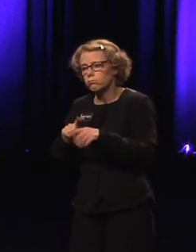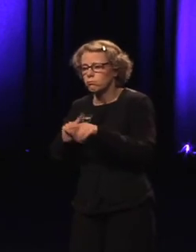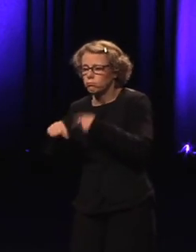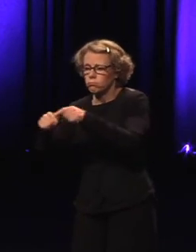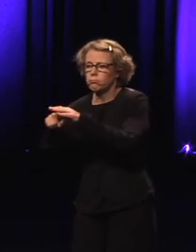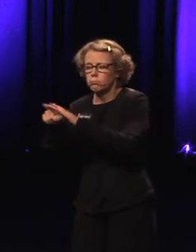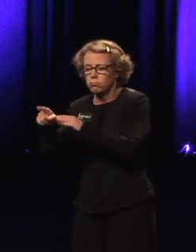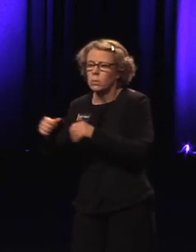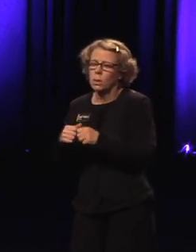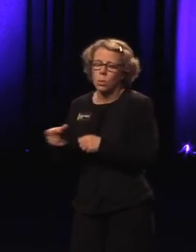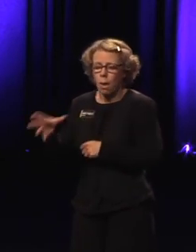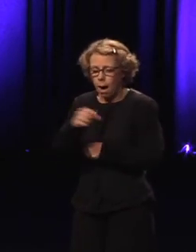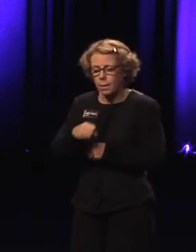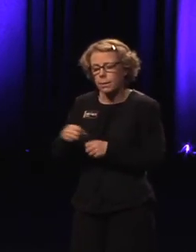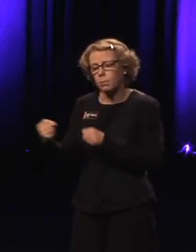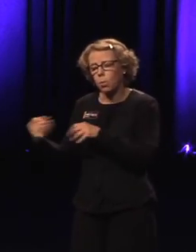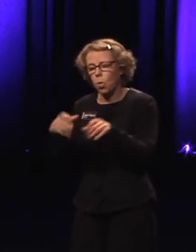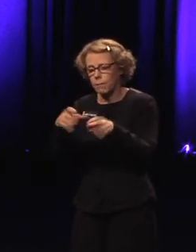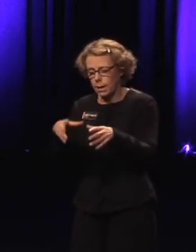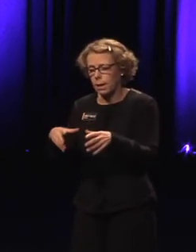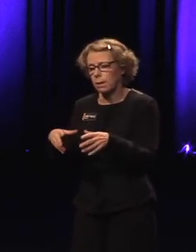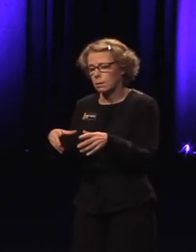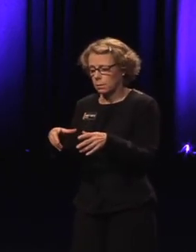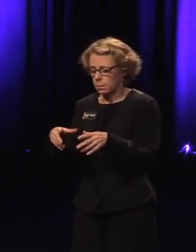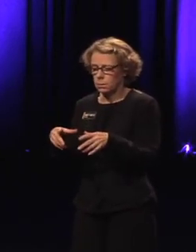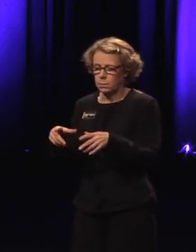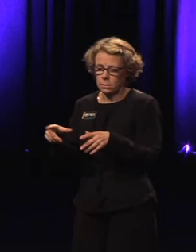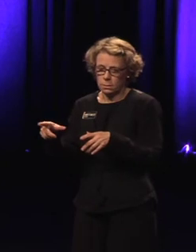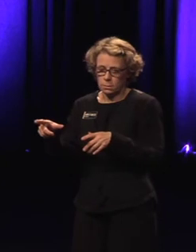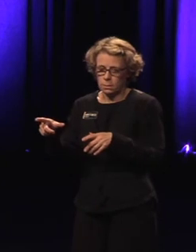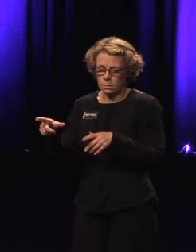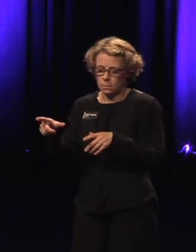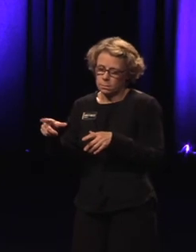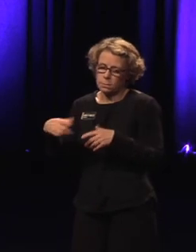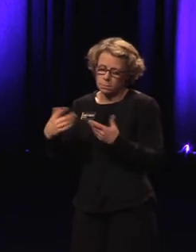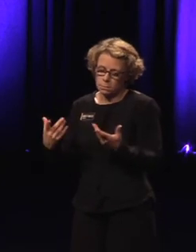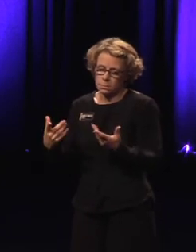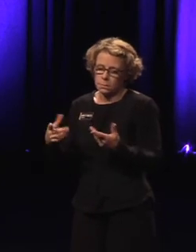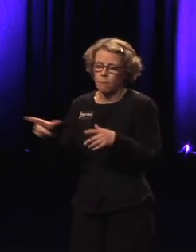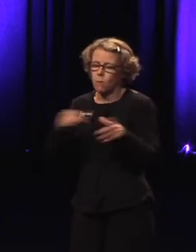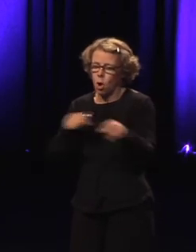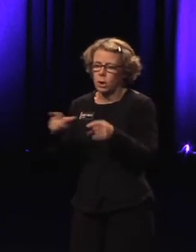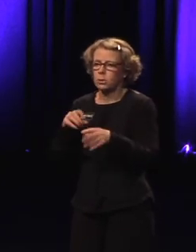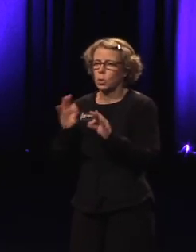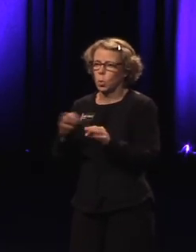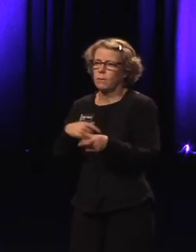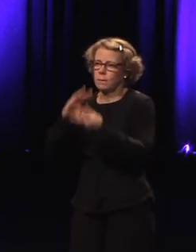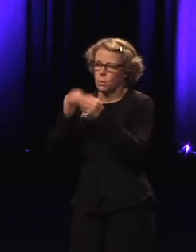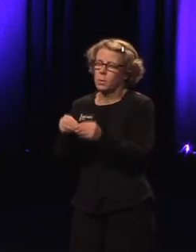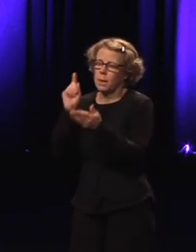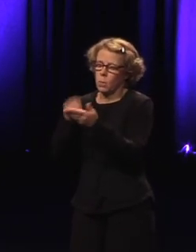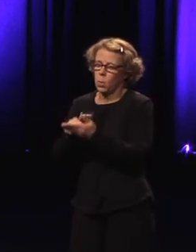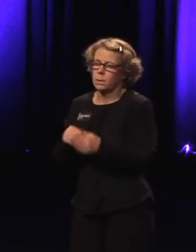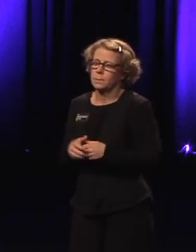goals would also influence the selection or prioritization of goals. So